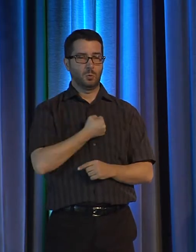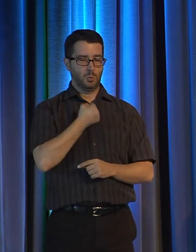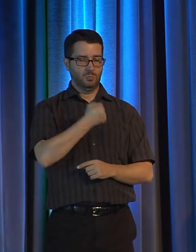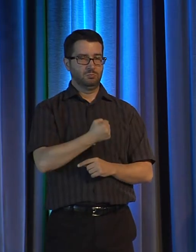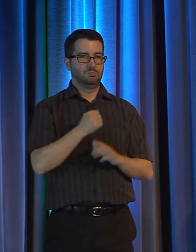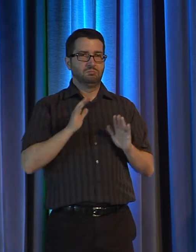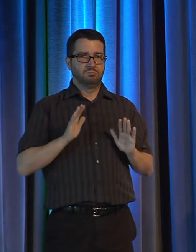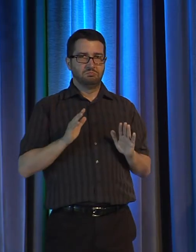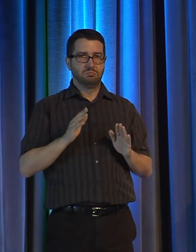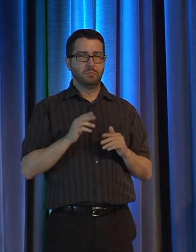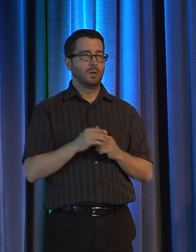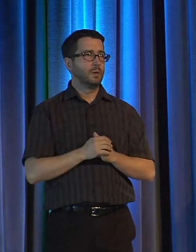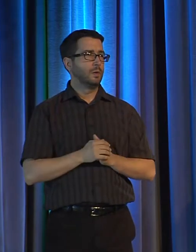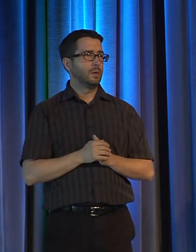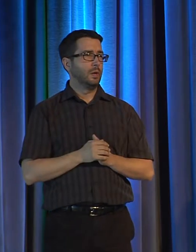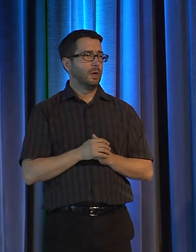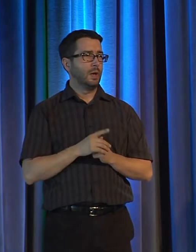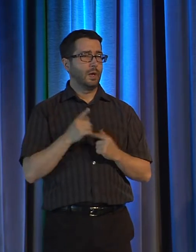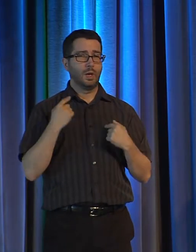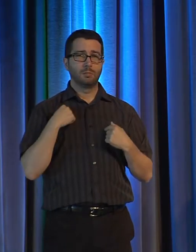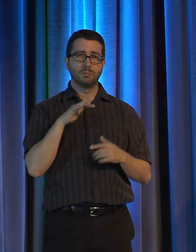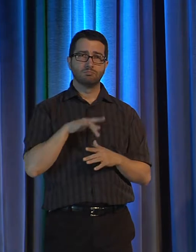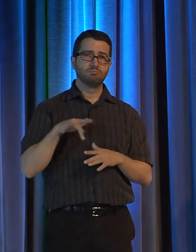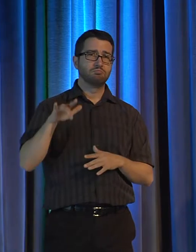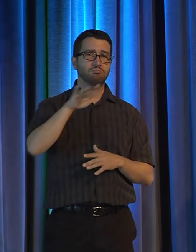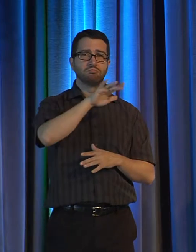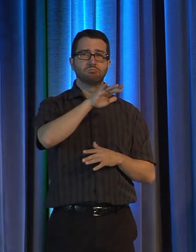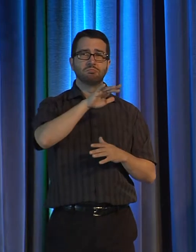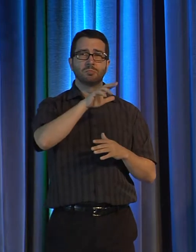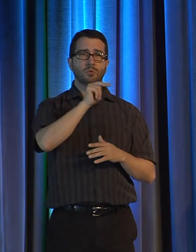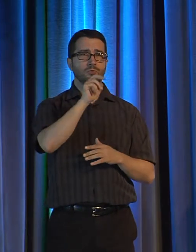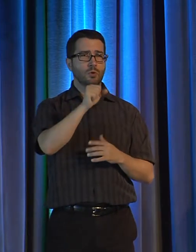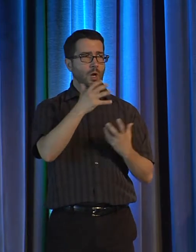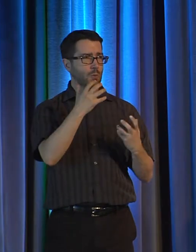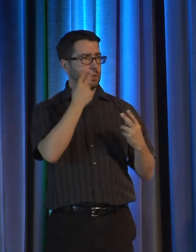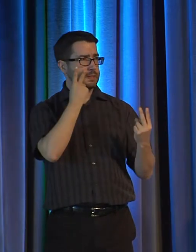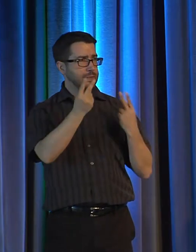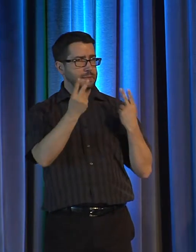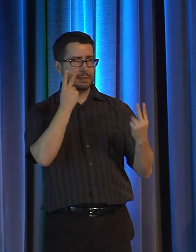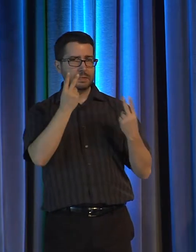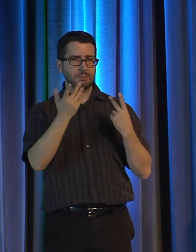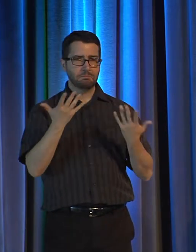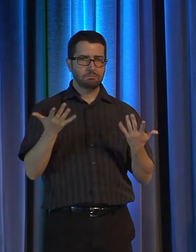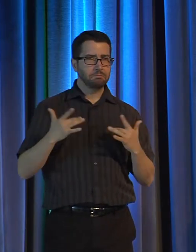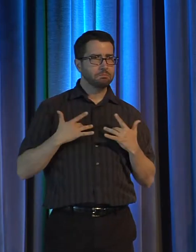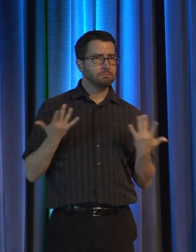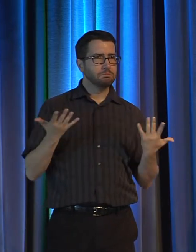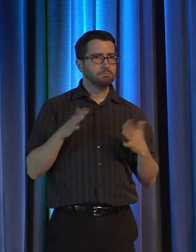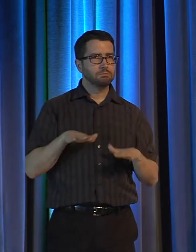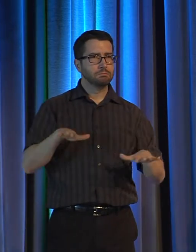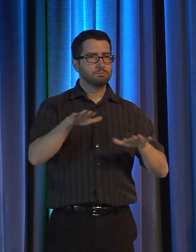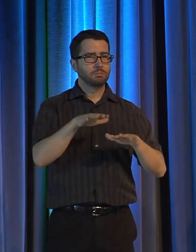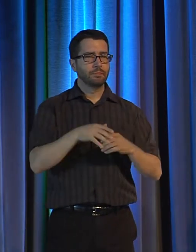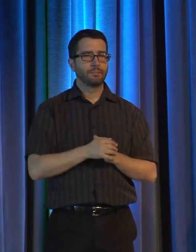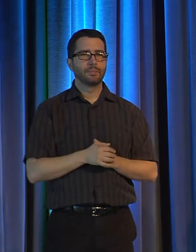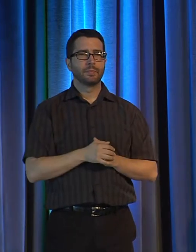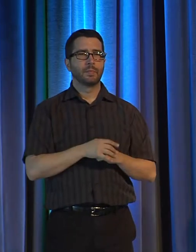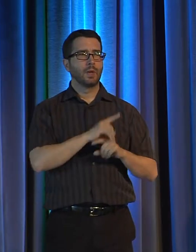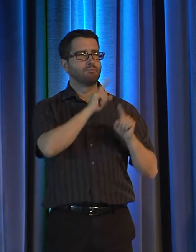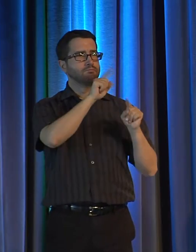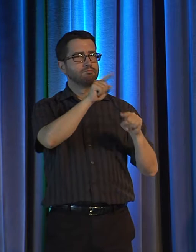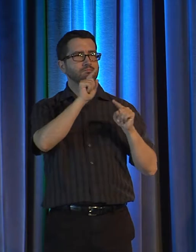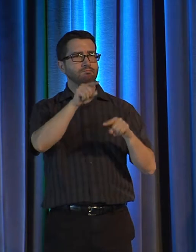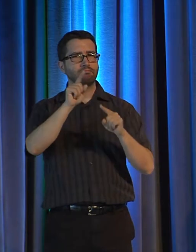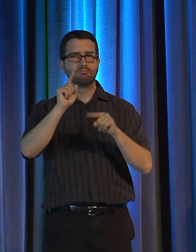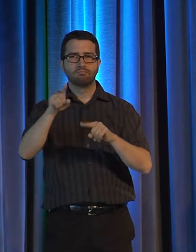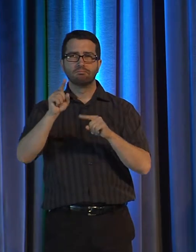that time I've traveled the province. I wanted to see it firsthand and get a feel for things. I visited 28